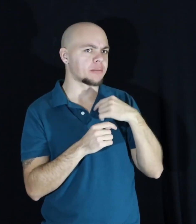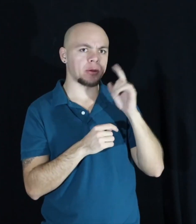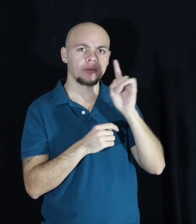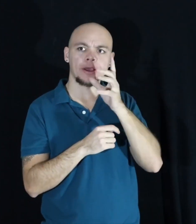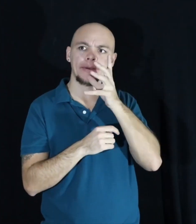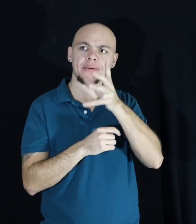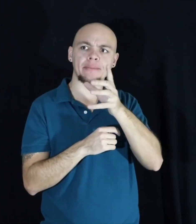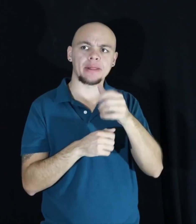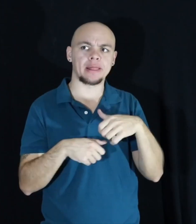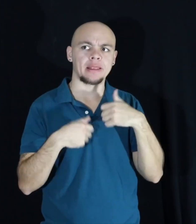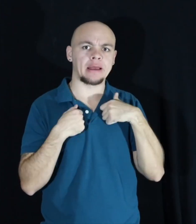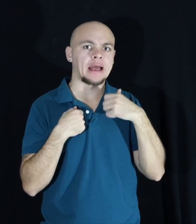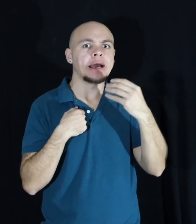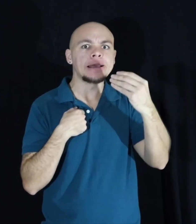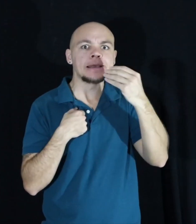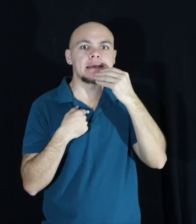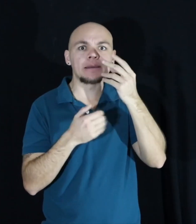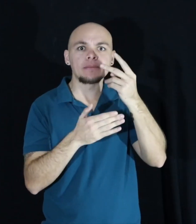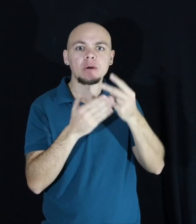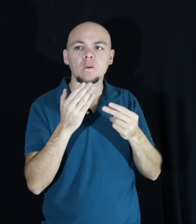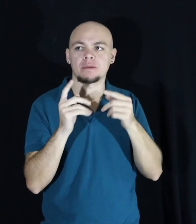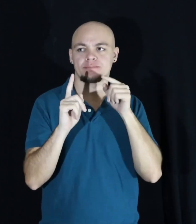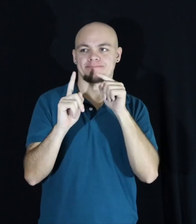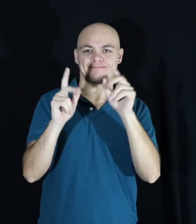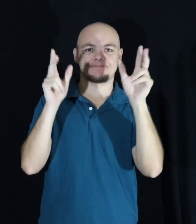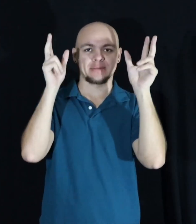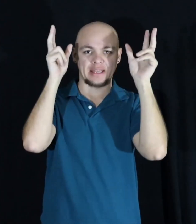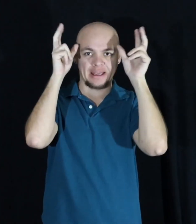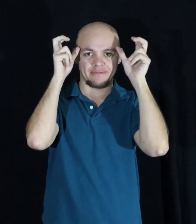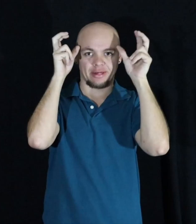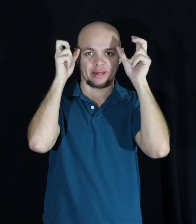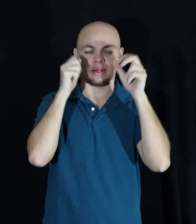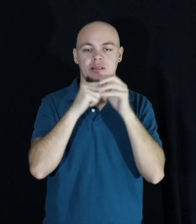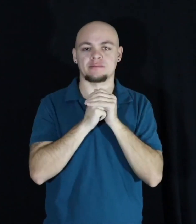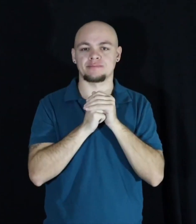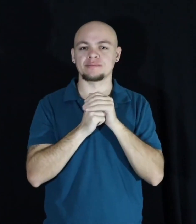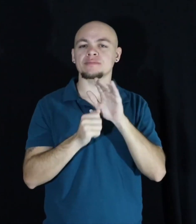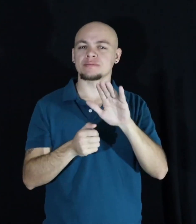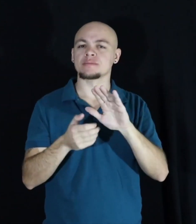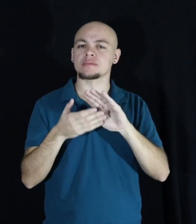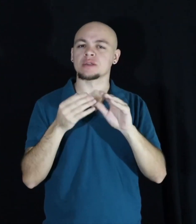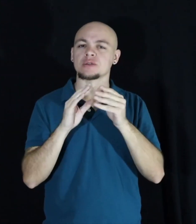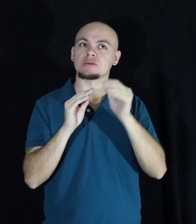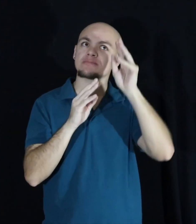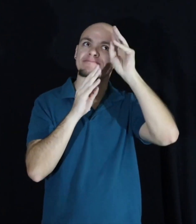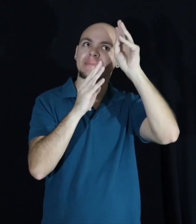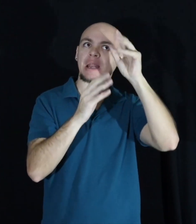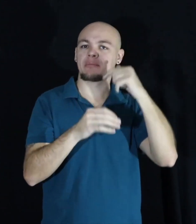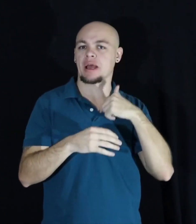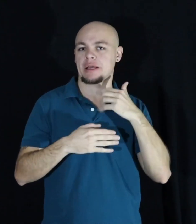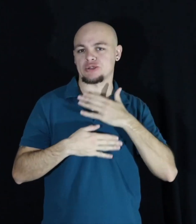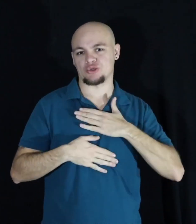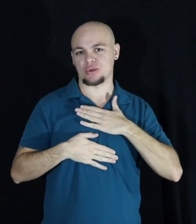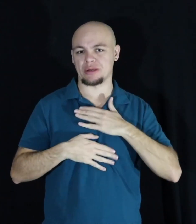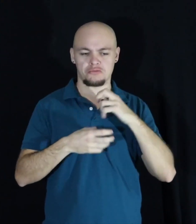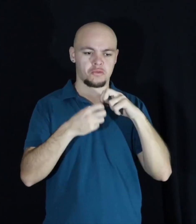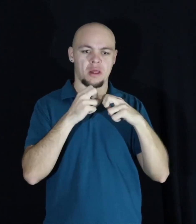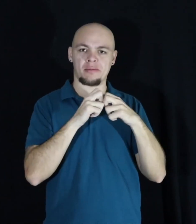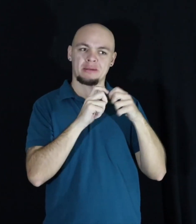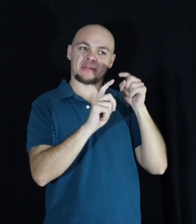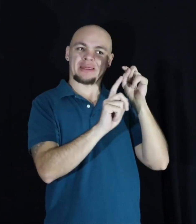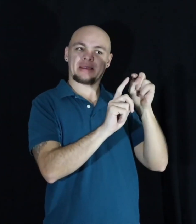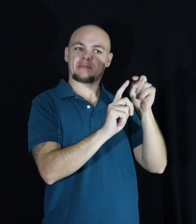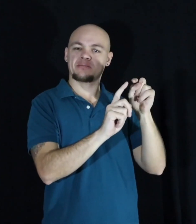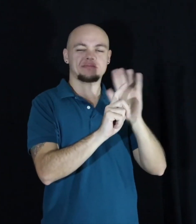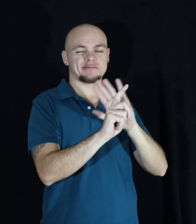I can eat both." Evil. As said, I like fairy tales. I absolutely don't have a problem with them. All